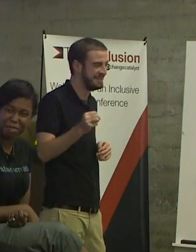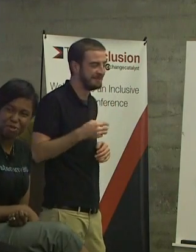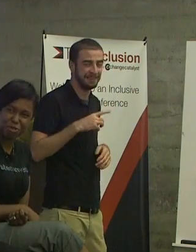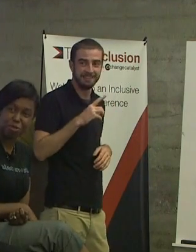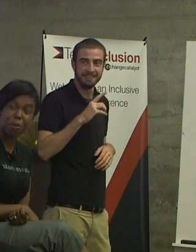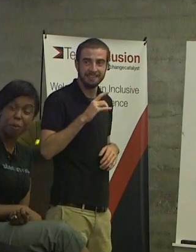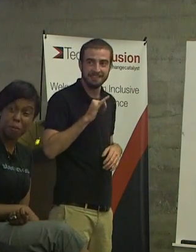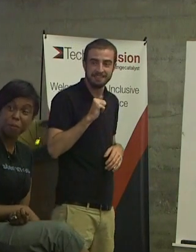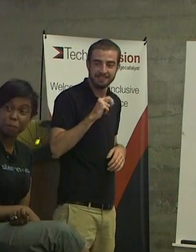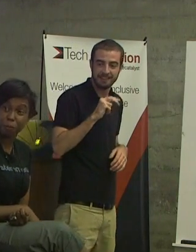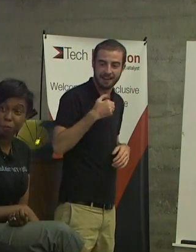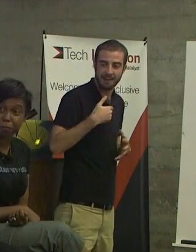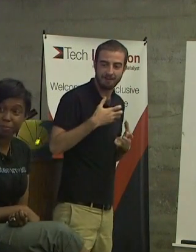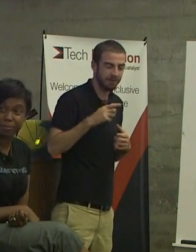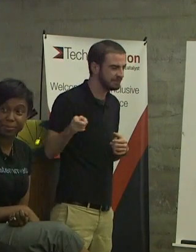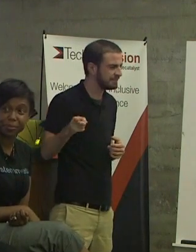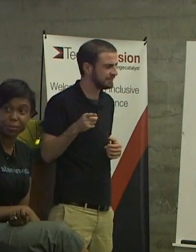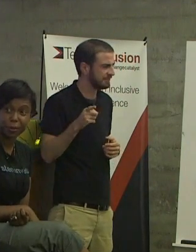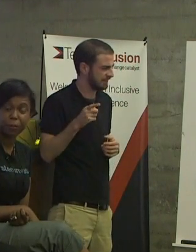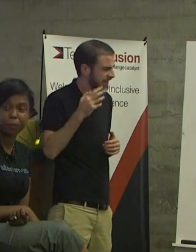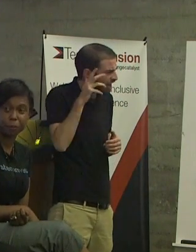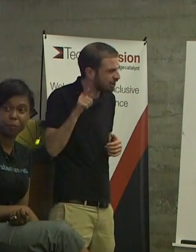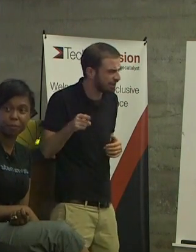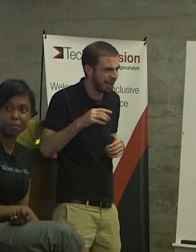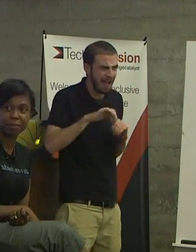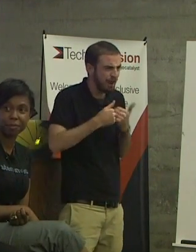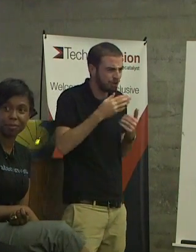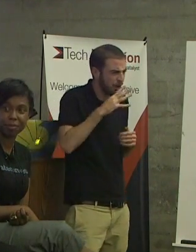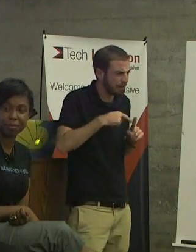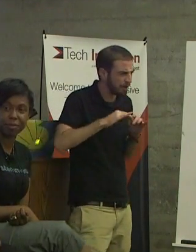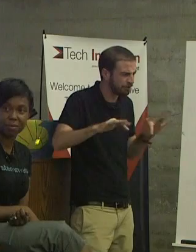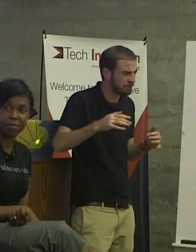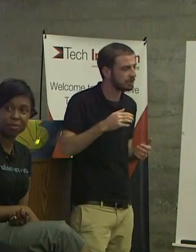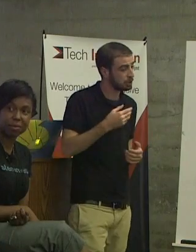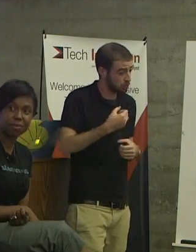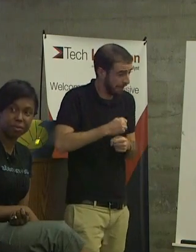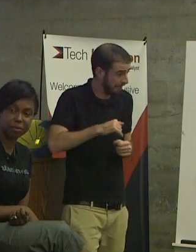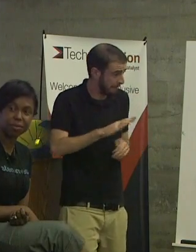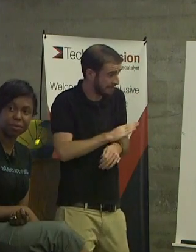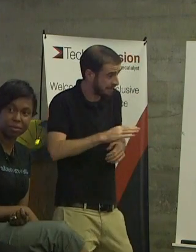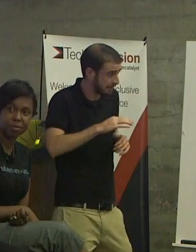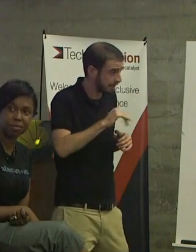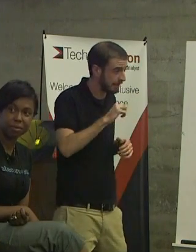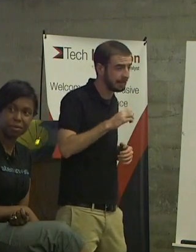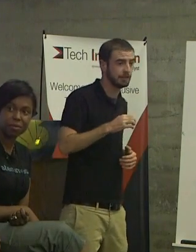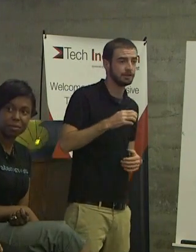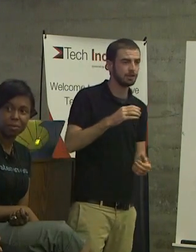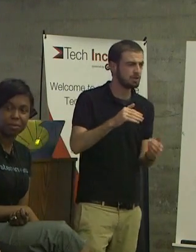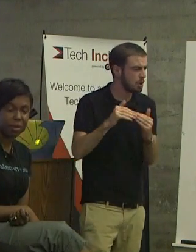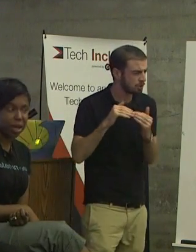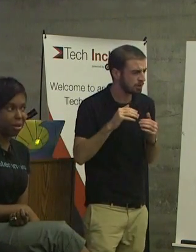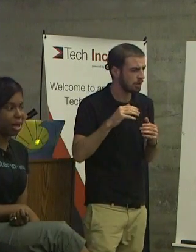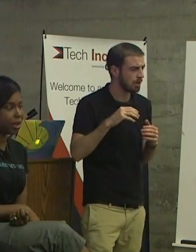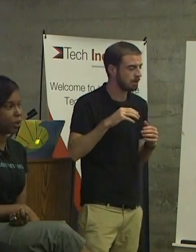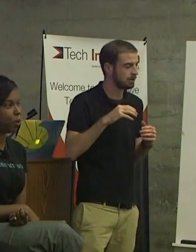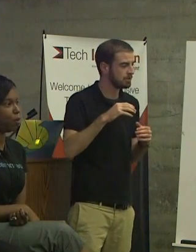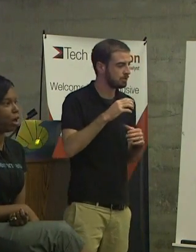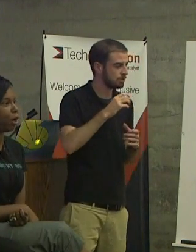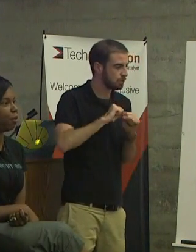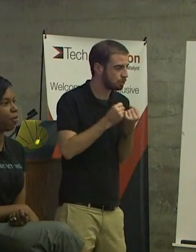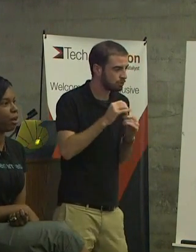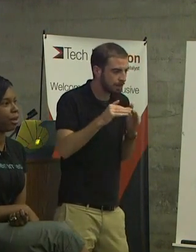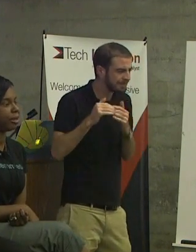Dionna, but I also wanted to hear how you talk about diversity and whether you make the business case, the social justice case, how you talk about it with companies. Yeah,